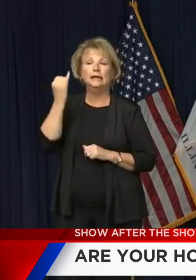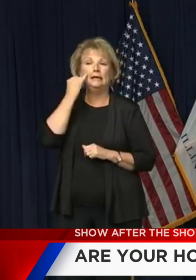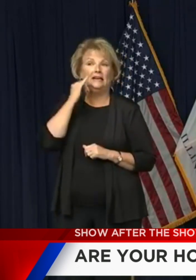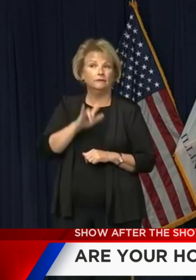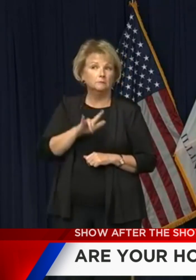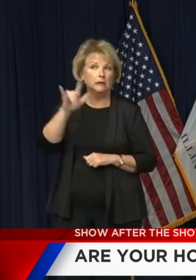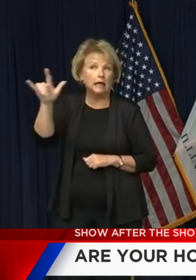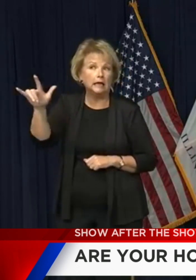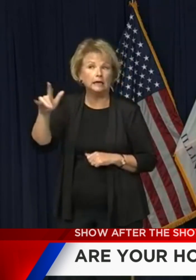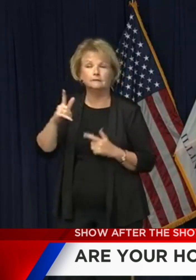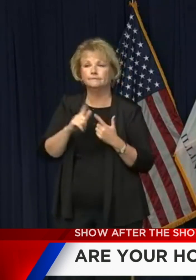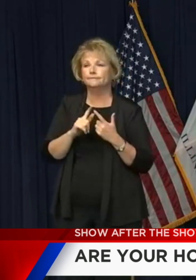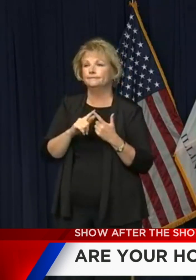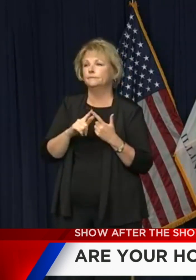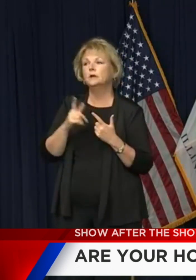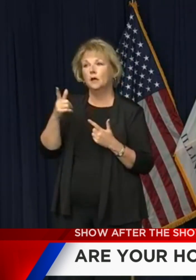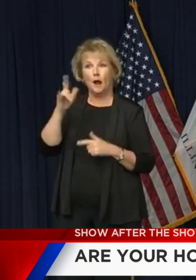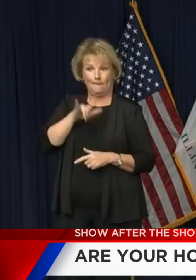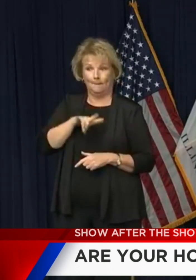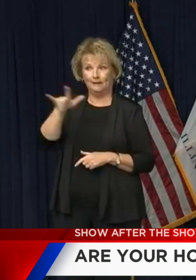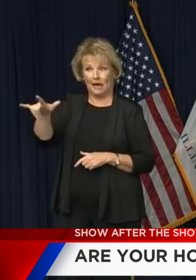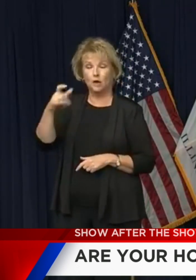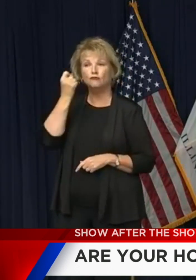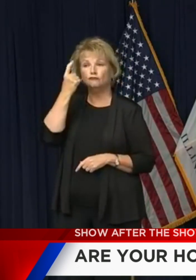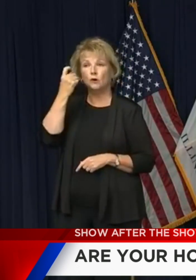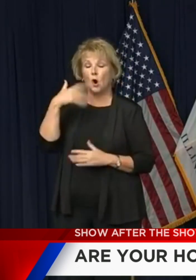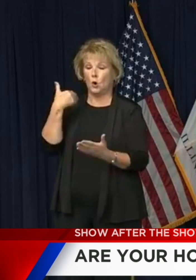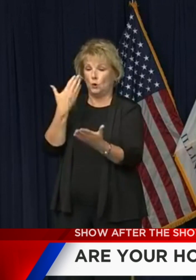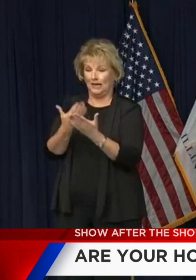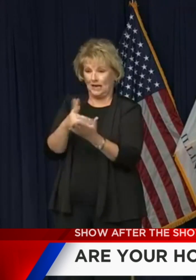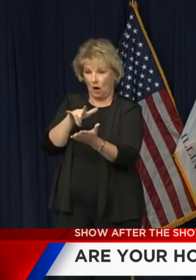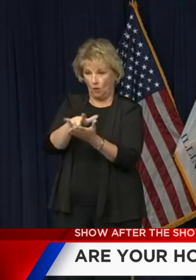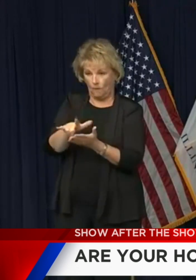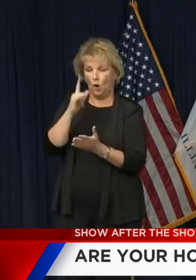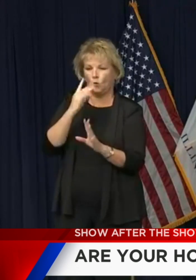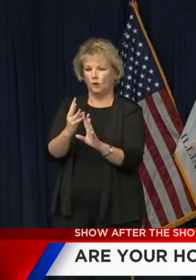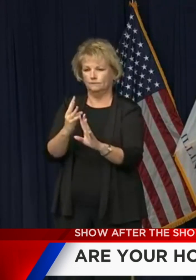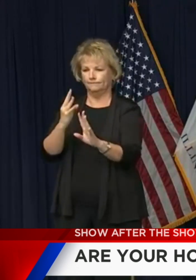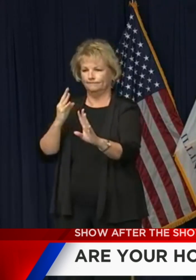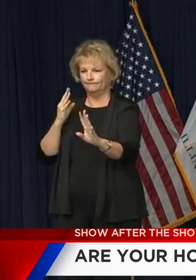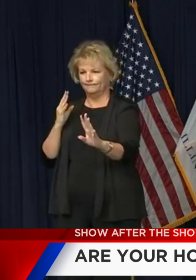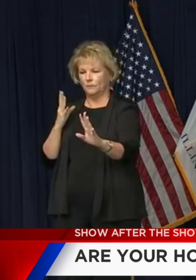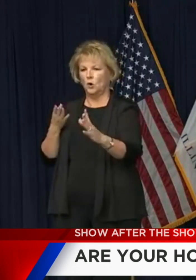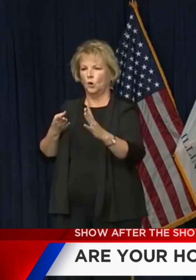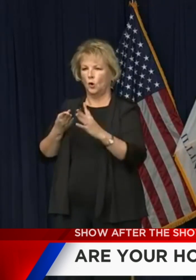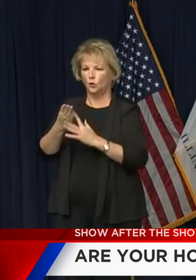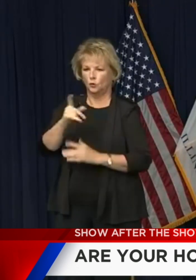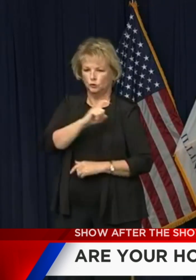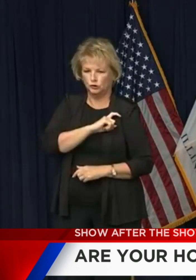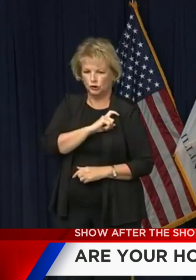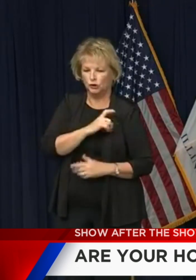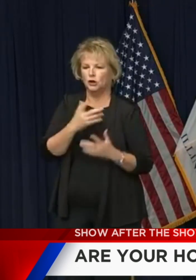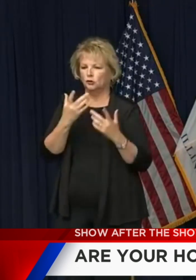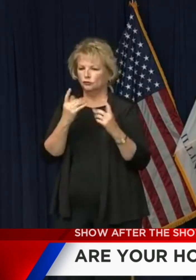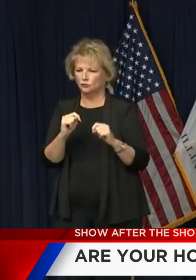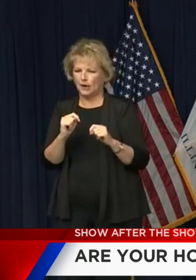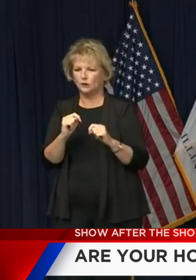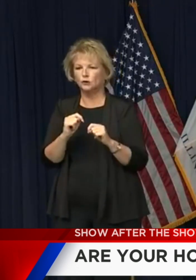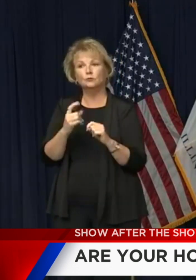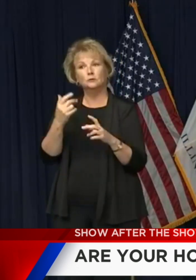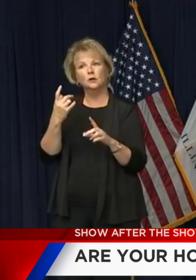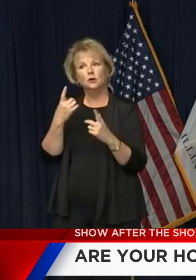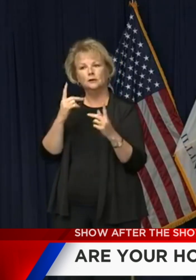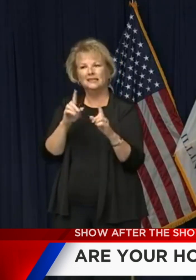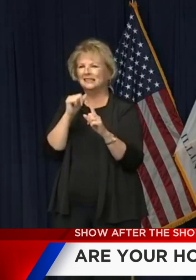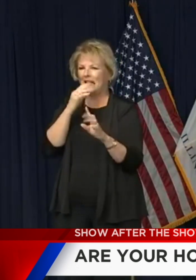by plane, recognize that there are lines in security in the airport terminals and try to observe the 6 feet